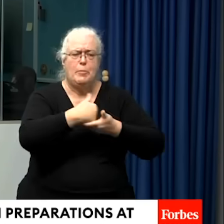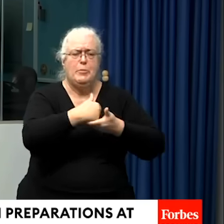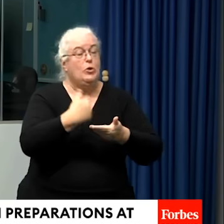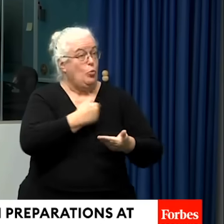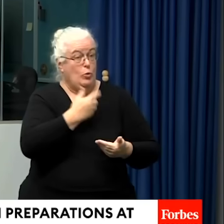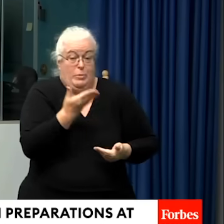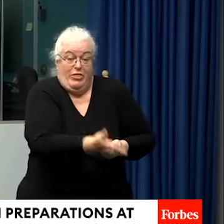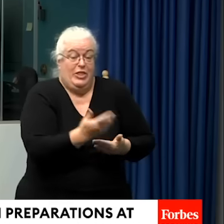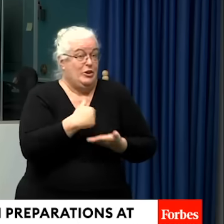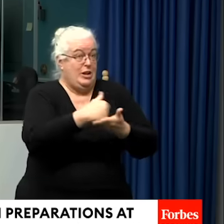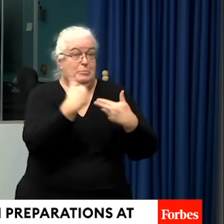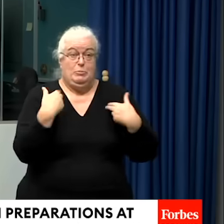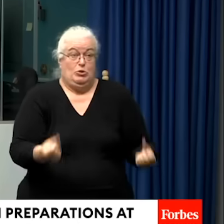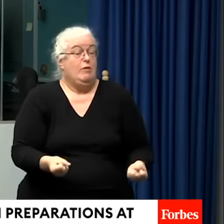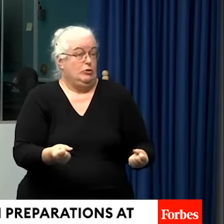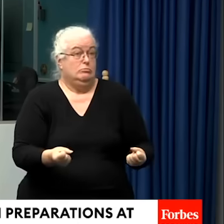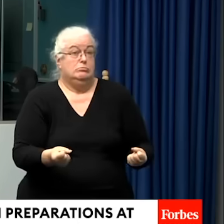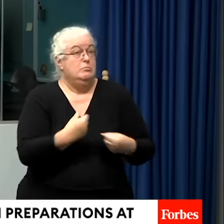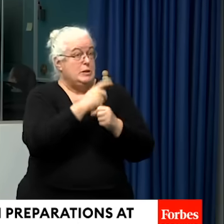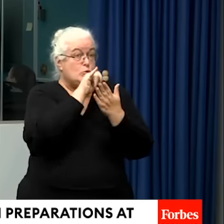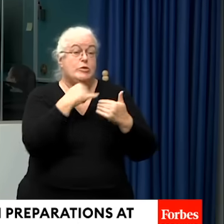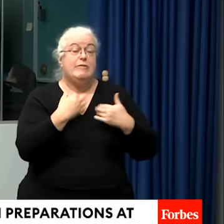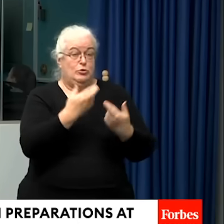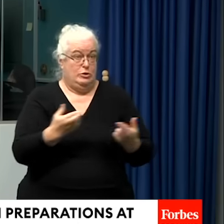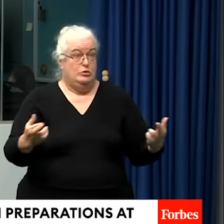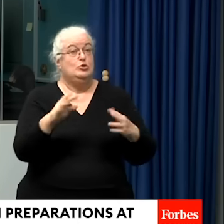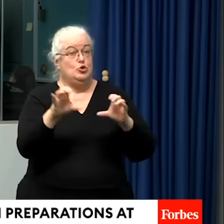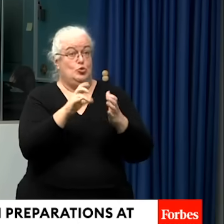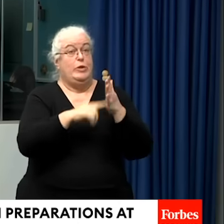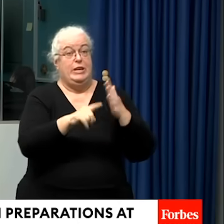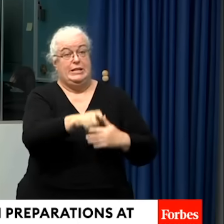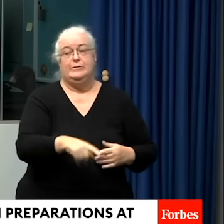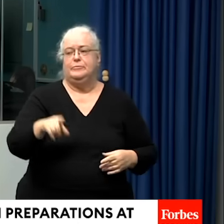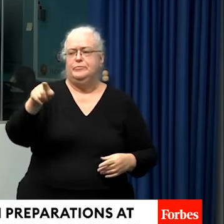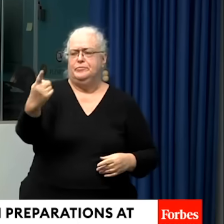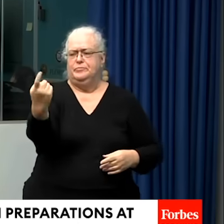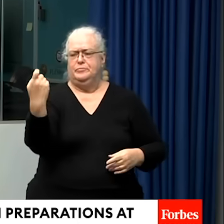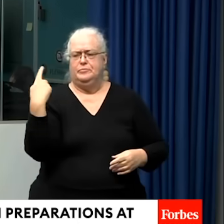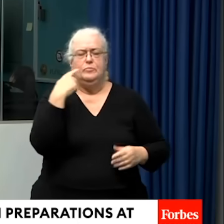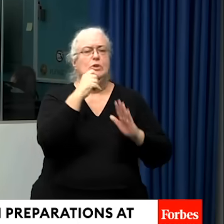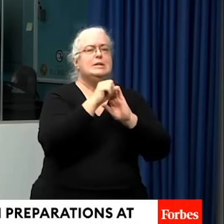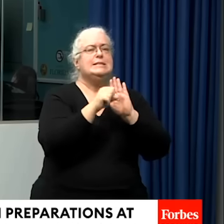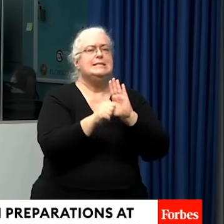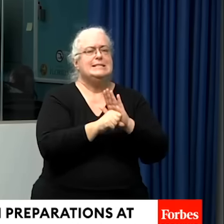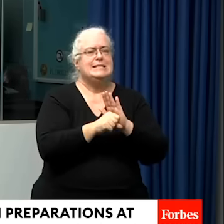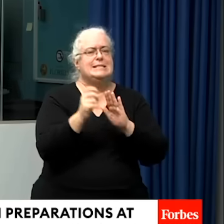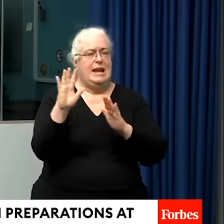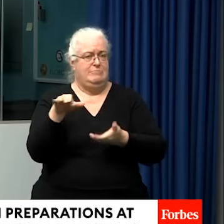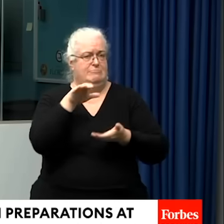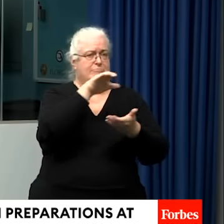as it takes to help them recover and make sure that they have the resources necessary to do so. Does the state upfront money to the